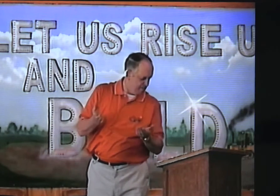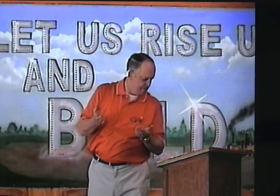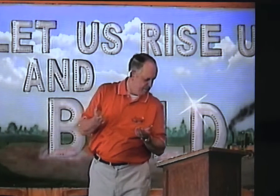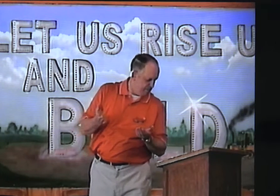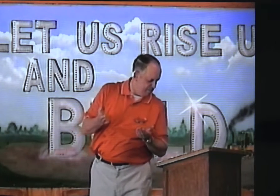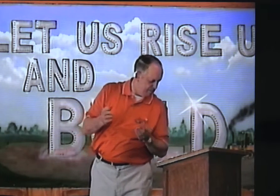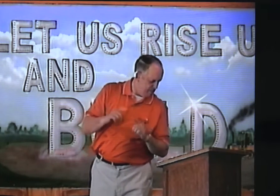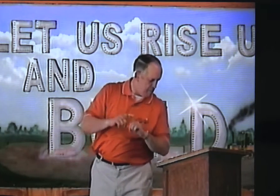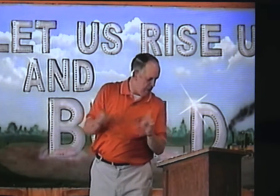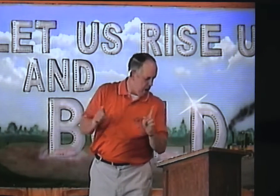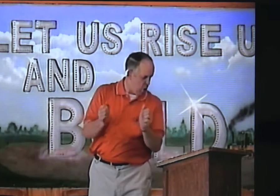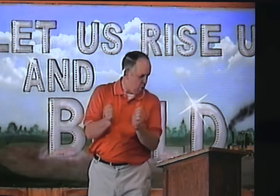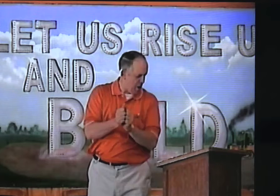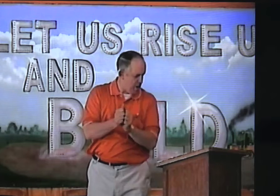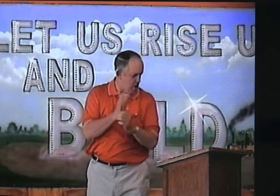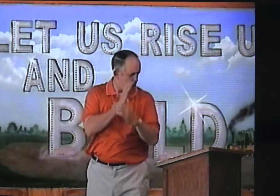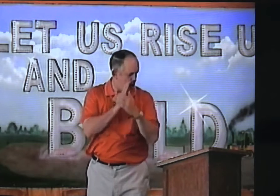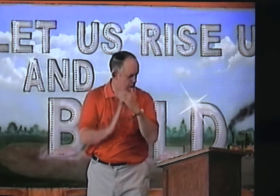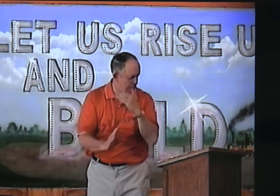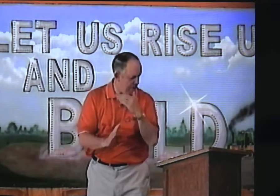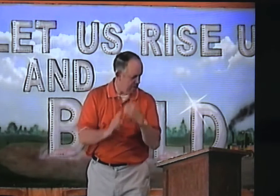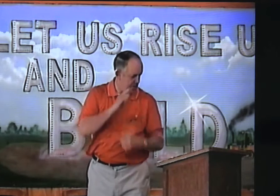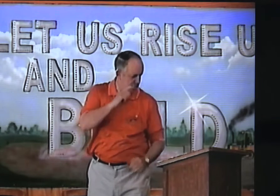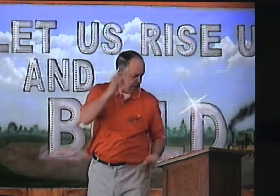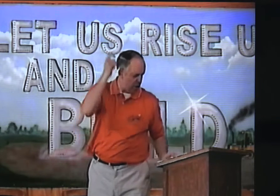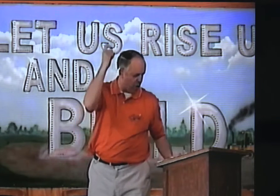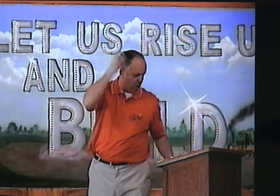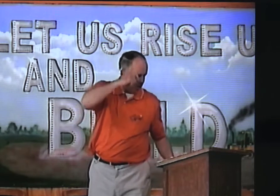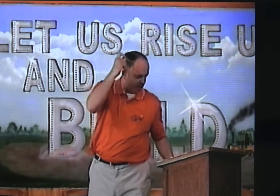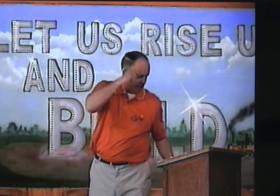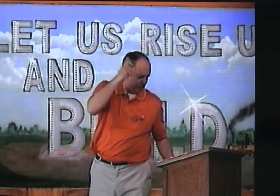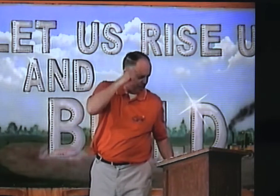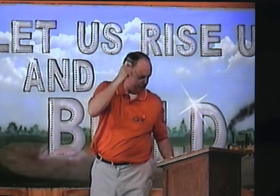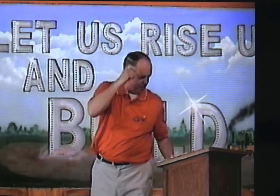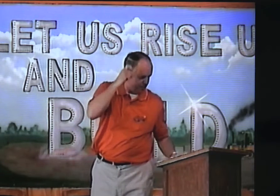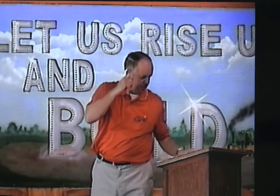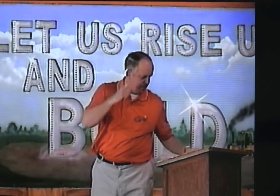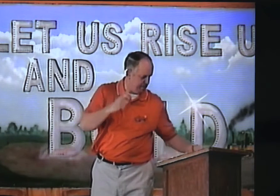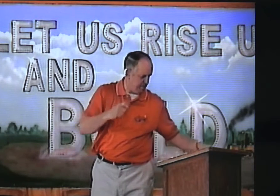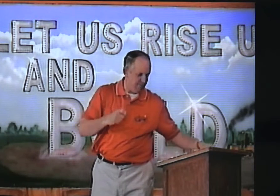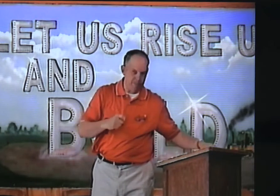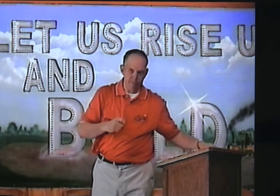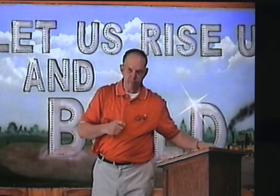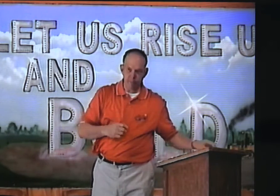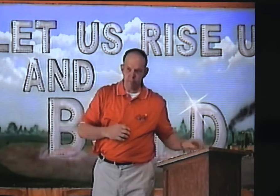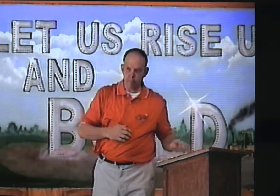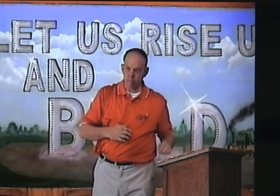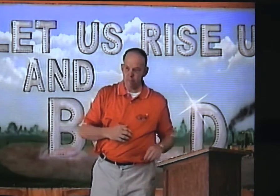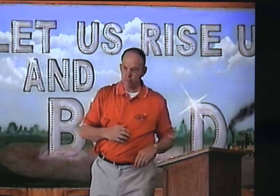When pride cometh, it cometh shame, but with the lowly is wisdom.